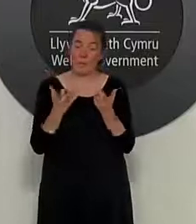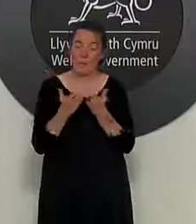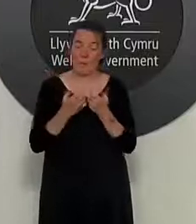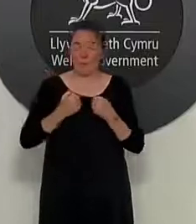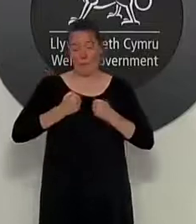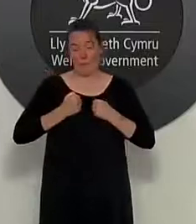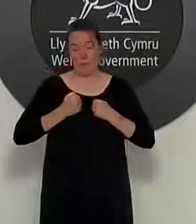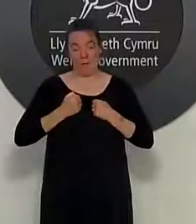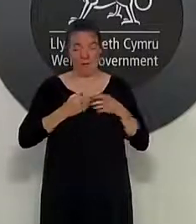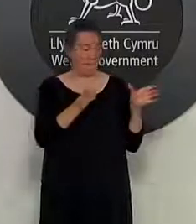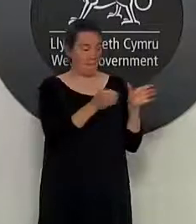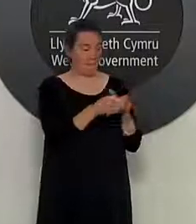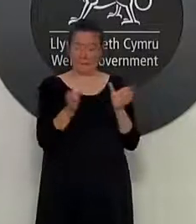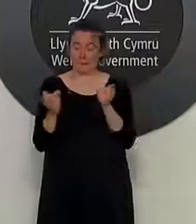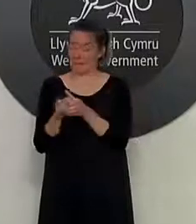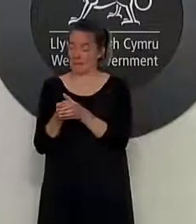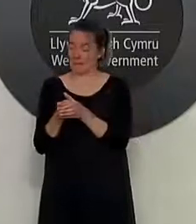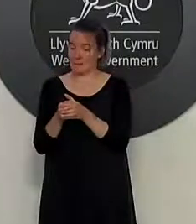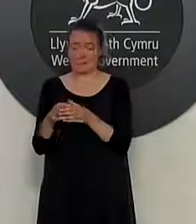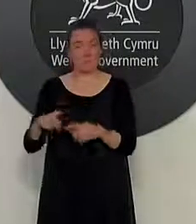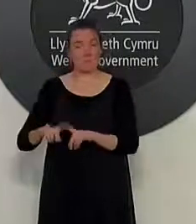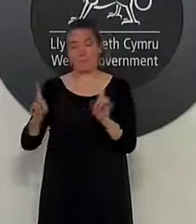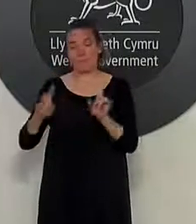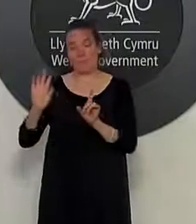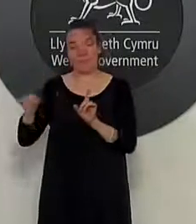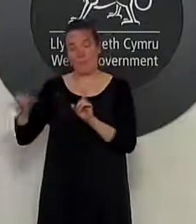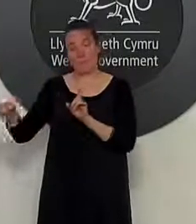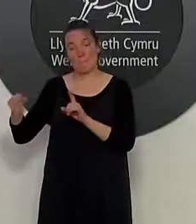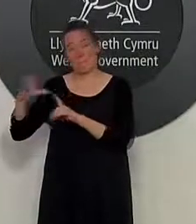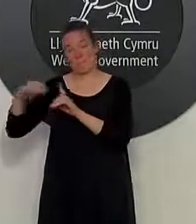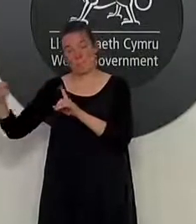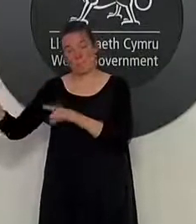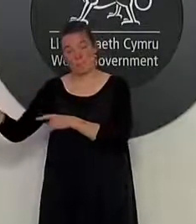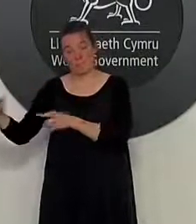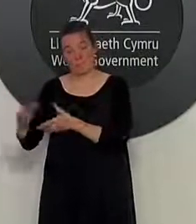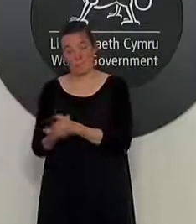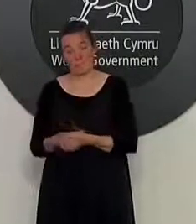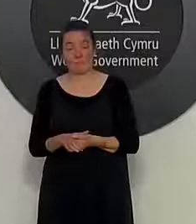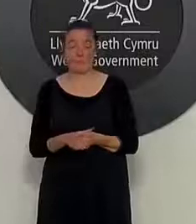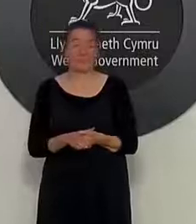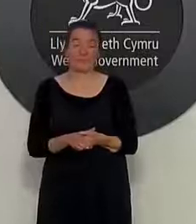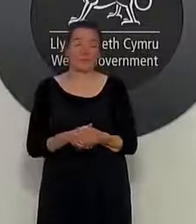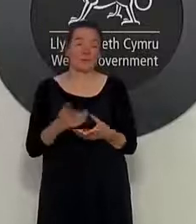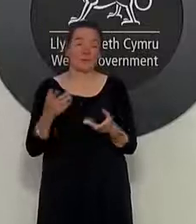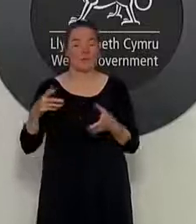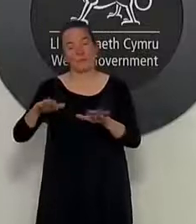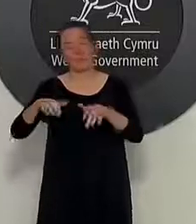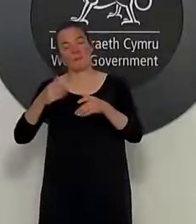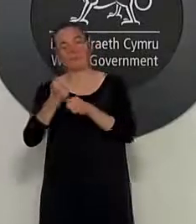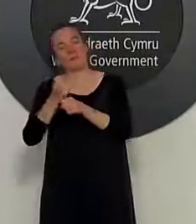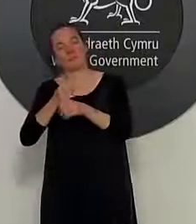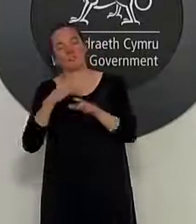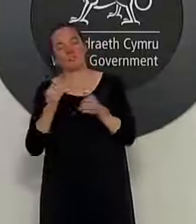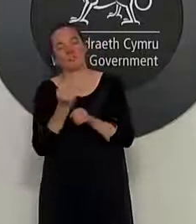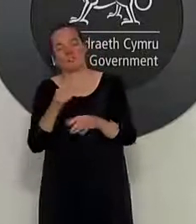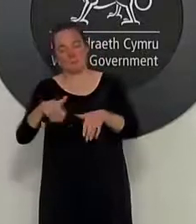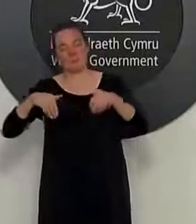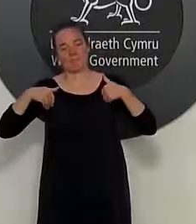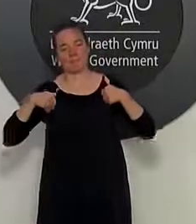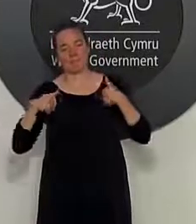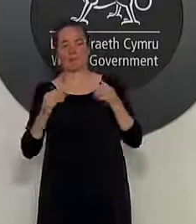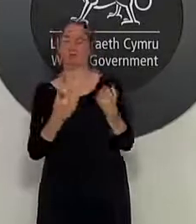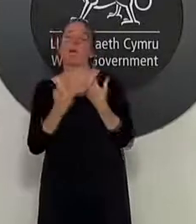of proposition which the Tory party represents, which is if government just gets out of the way, leave it to the market, then it'll solve